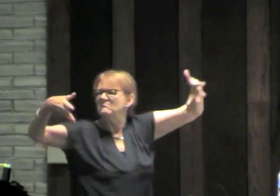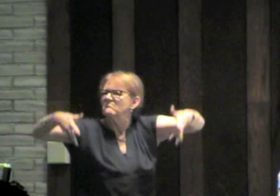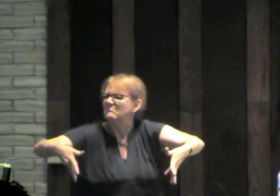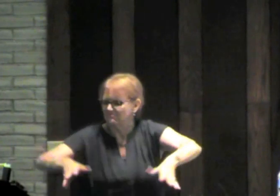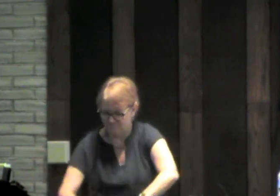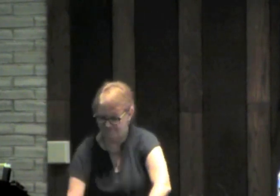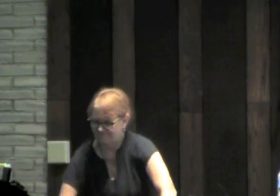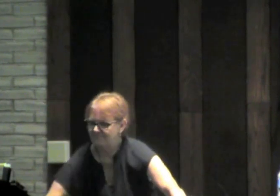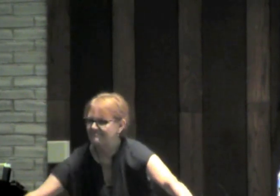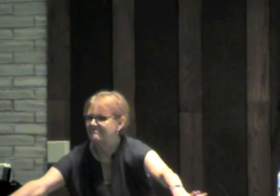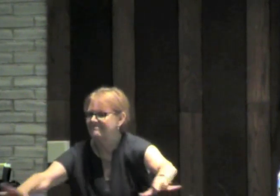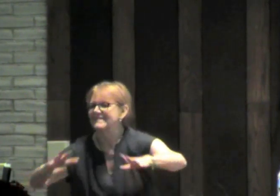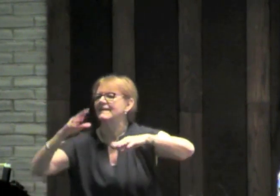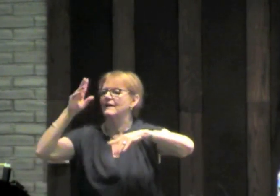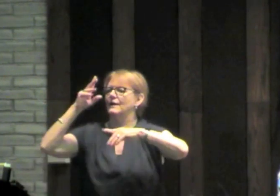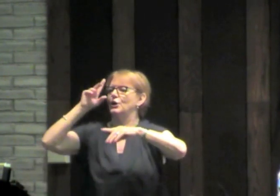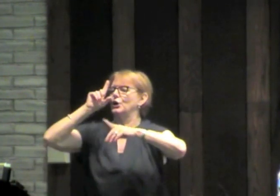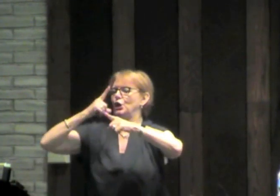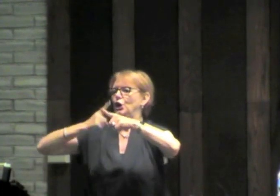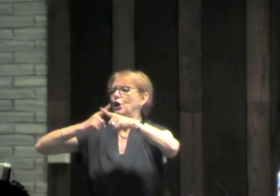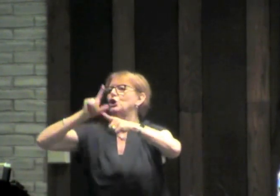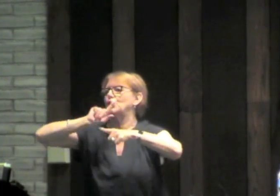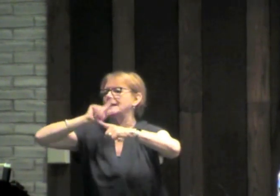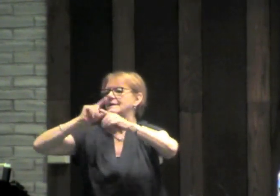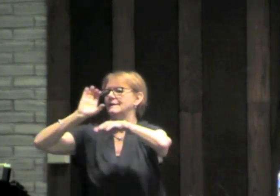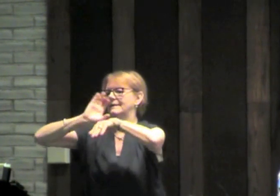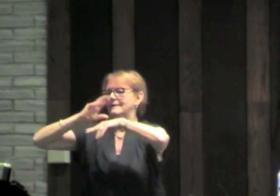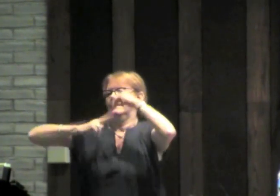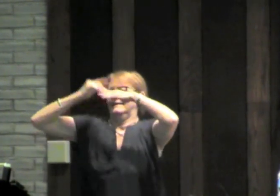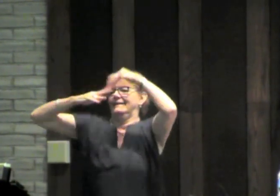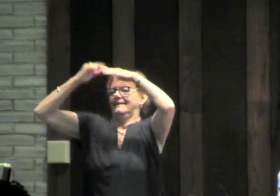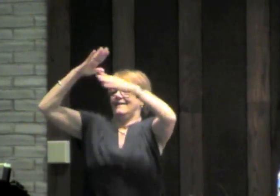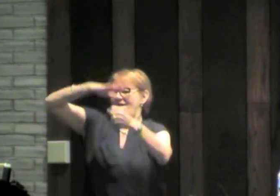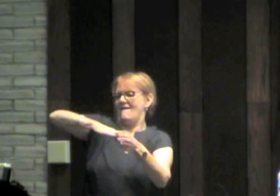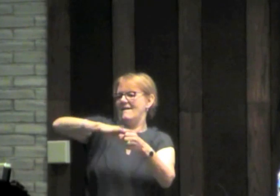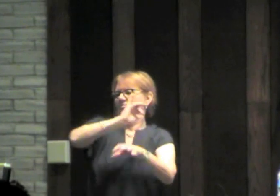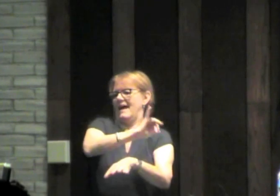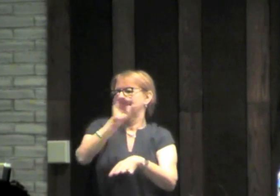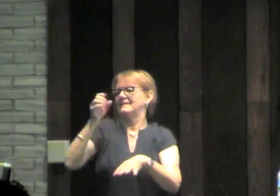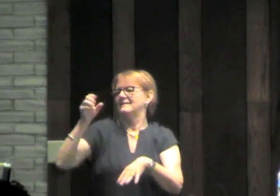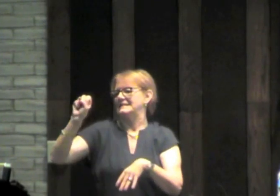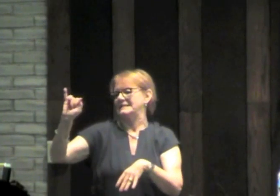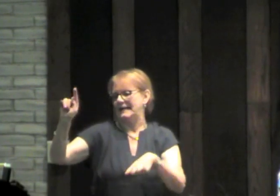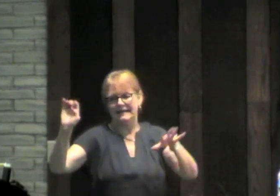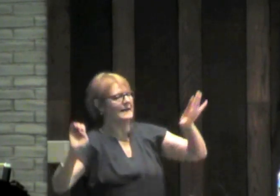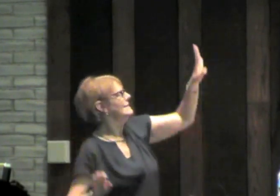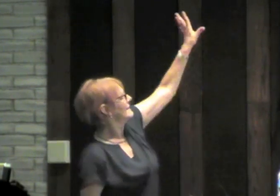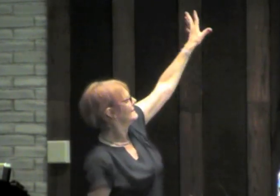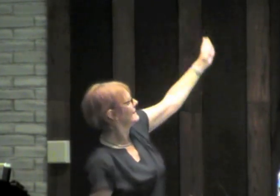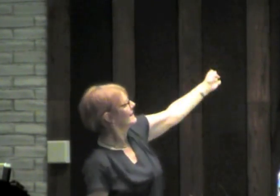And here you can see the map that's on the floor, that's made, you know, the Greeks built on top of it. And this